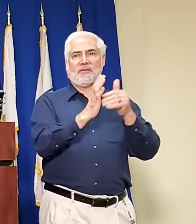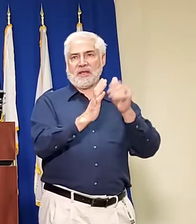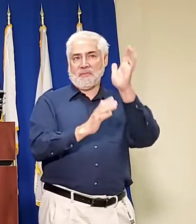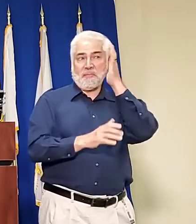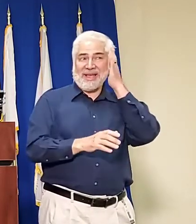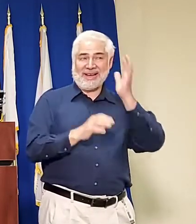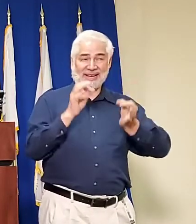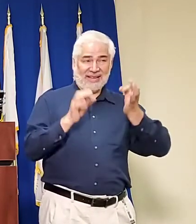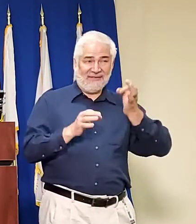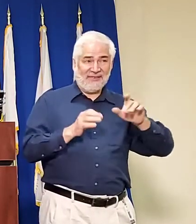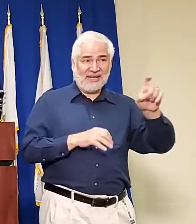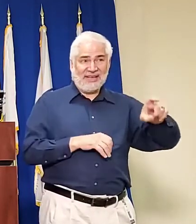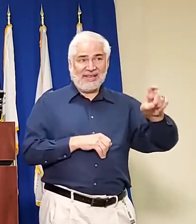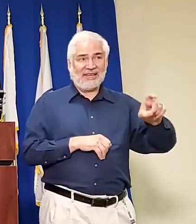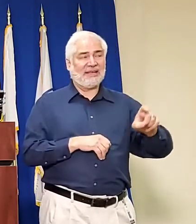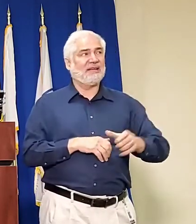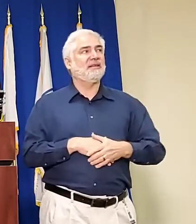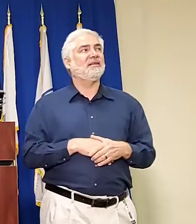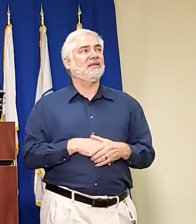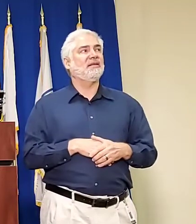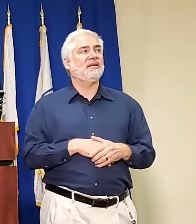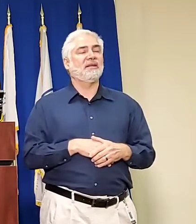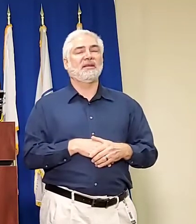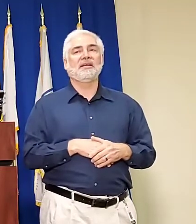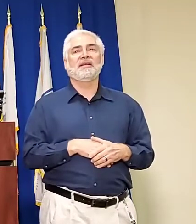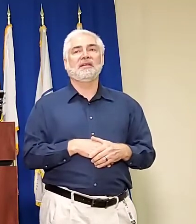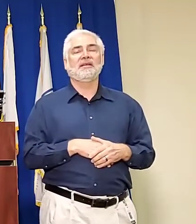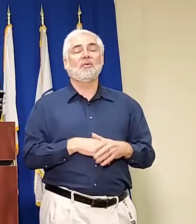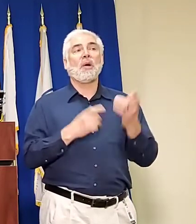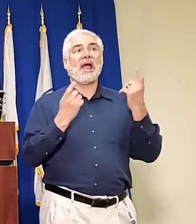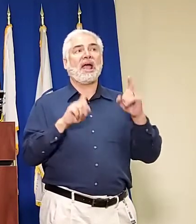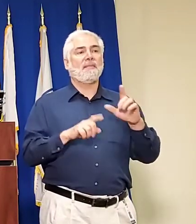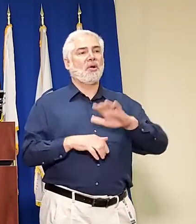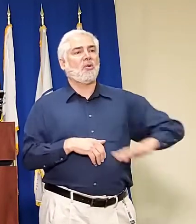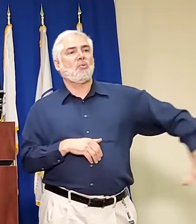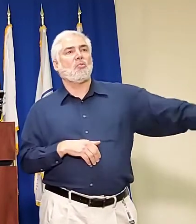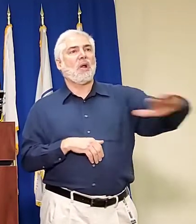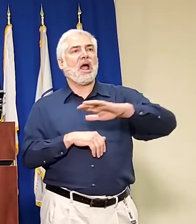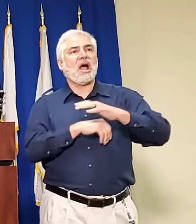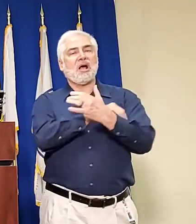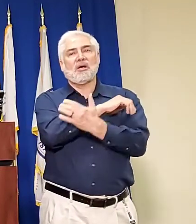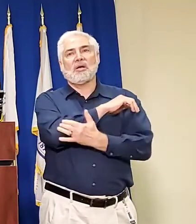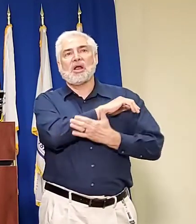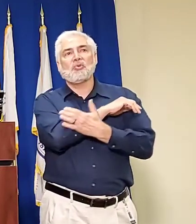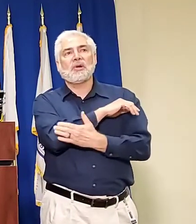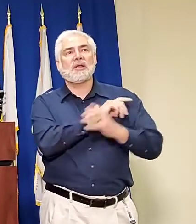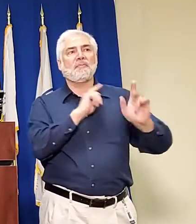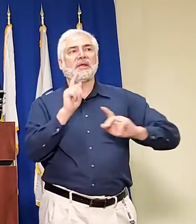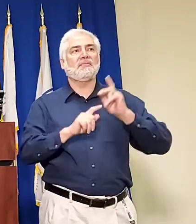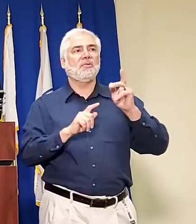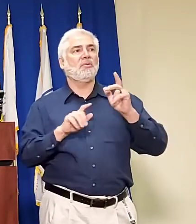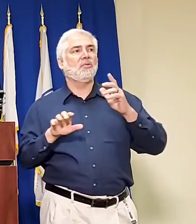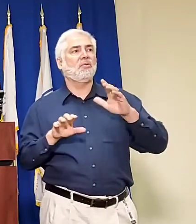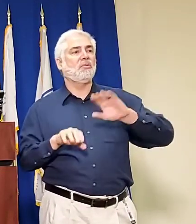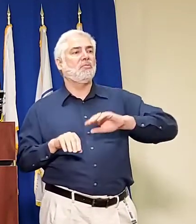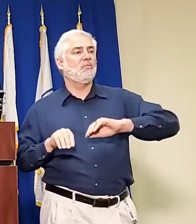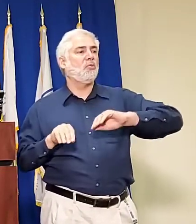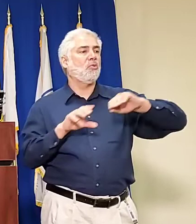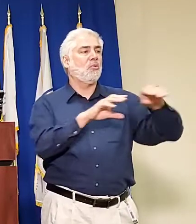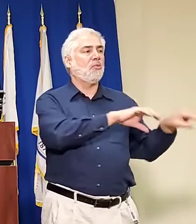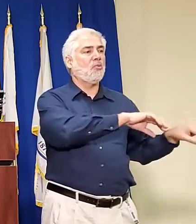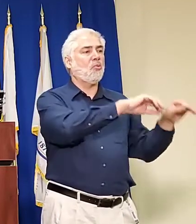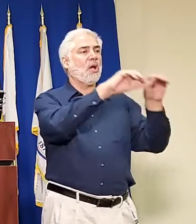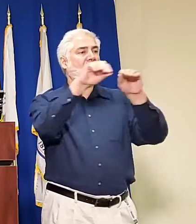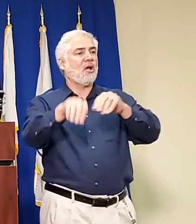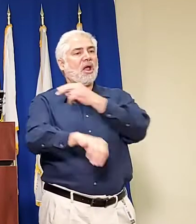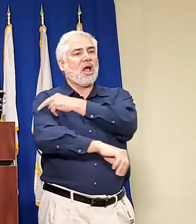if needed. And what the ideal is, and this is what's happened across the country, is you move people out of the hospital who don't